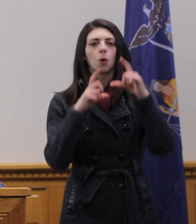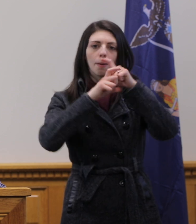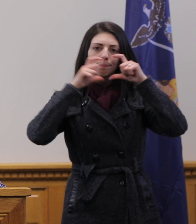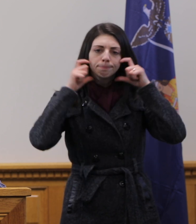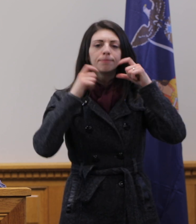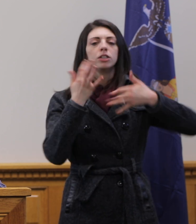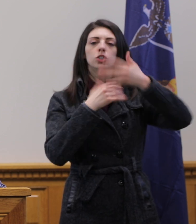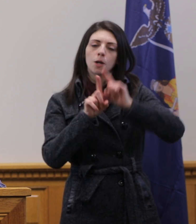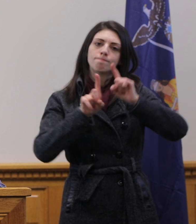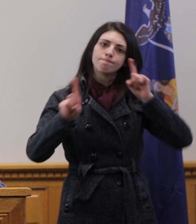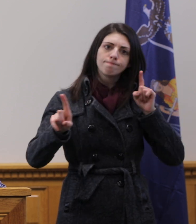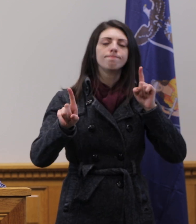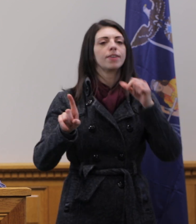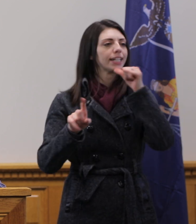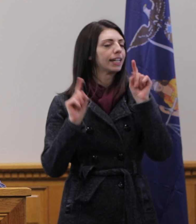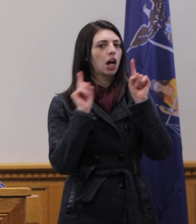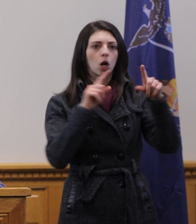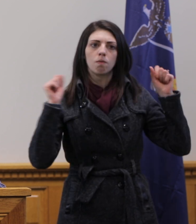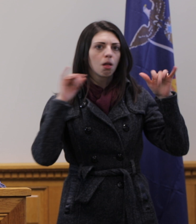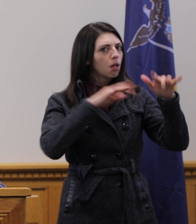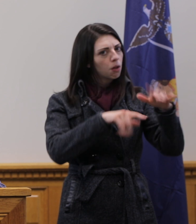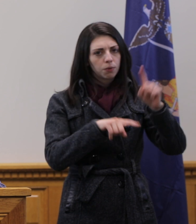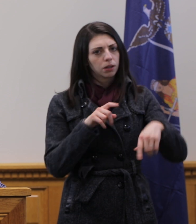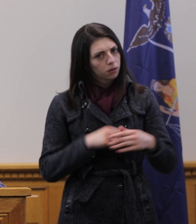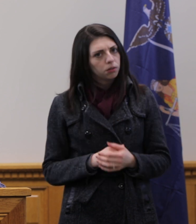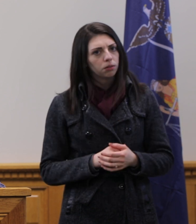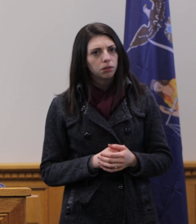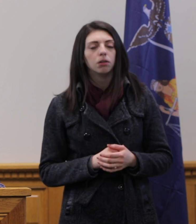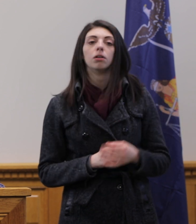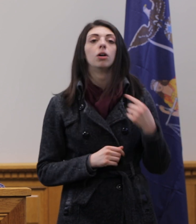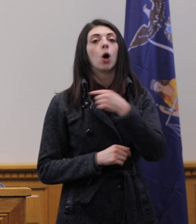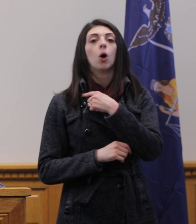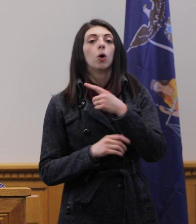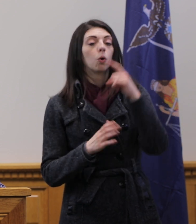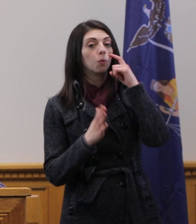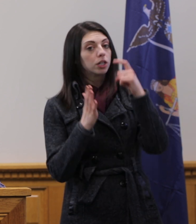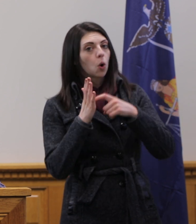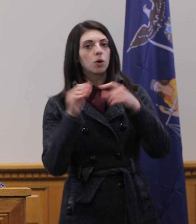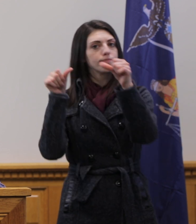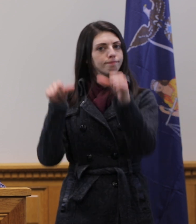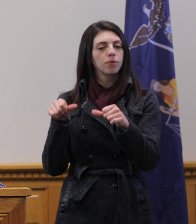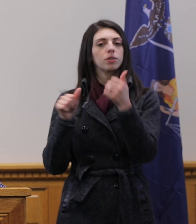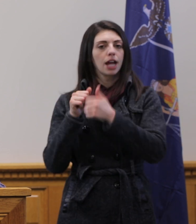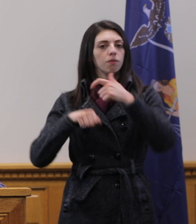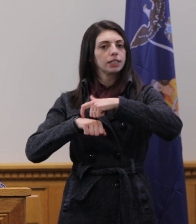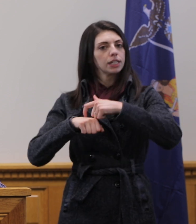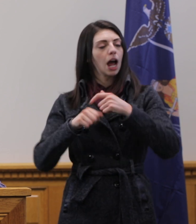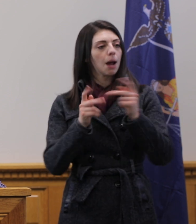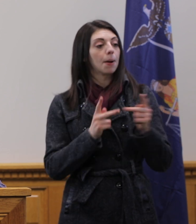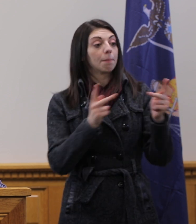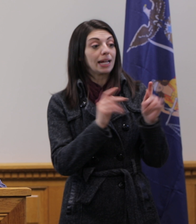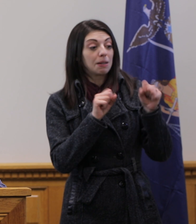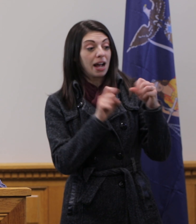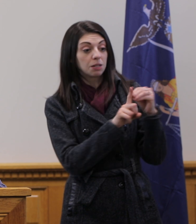avoid unnecessary gatherings. We continue to publicize new places of public exposure on the Health Department's COVID